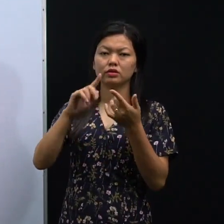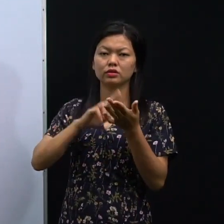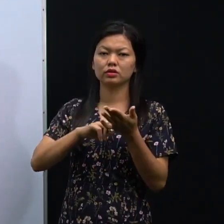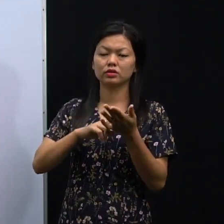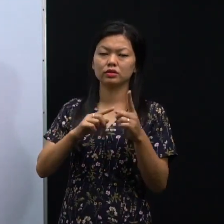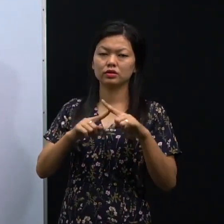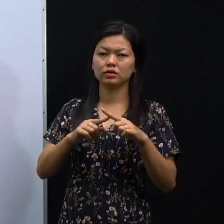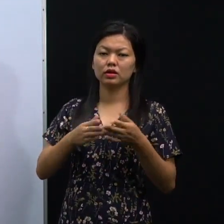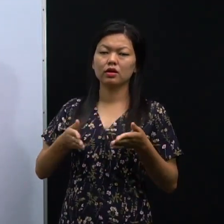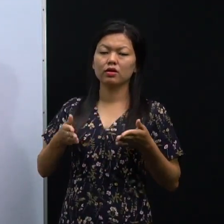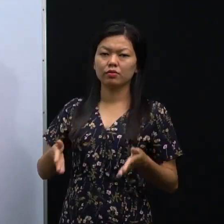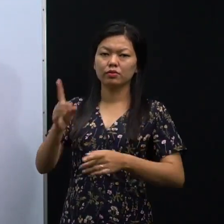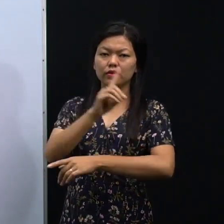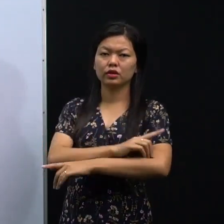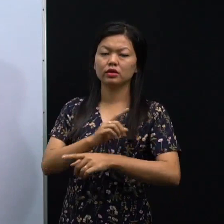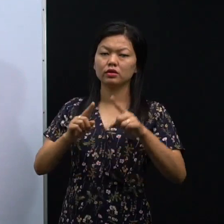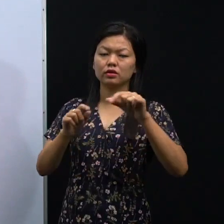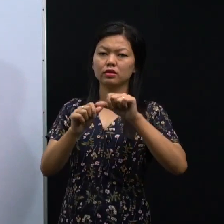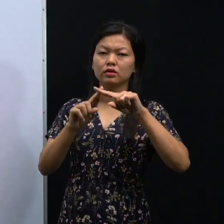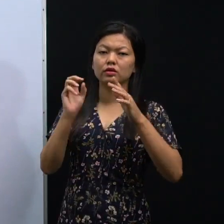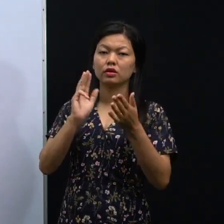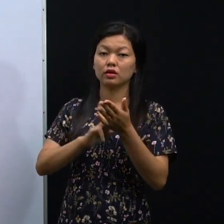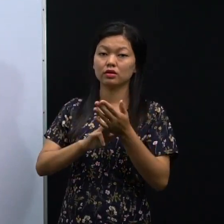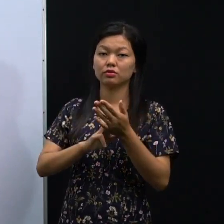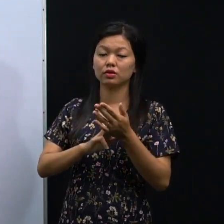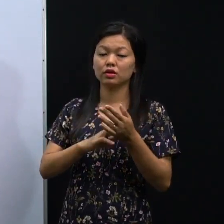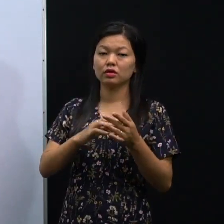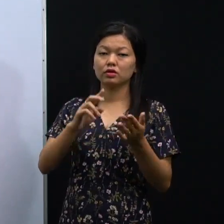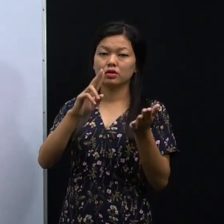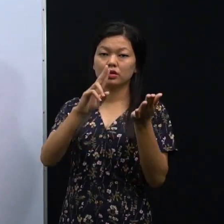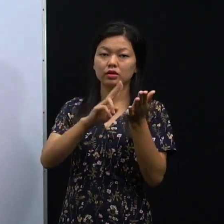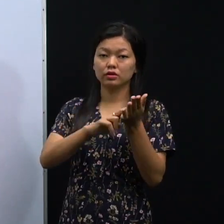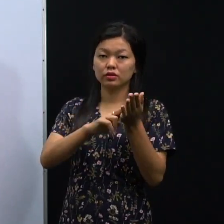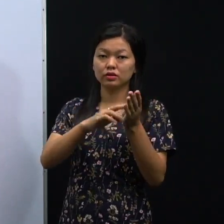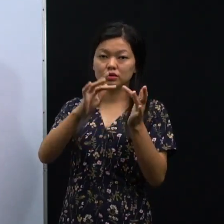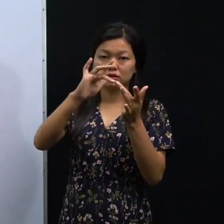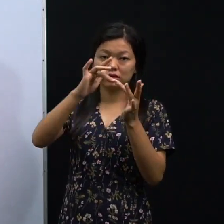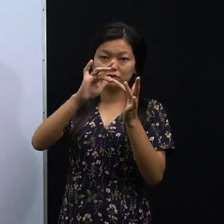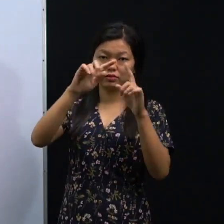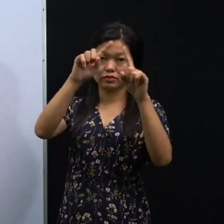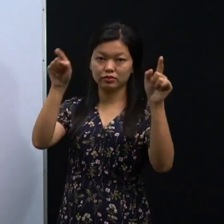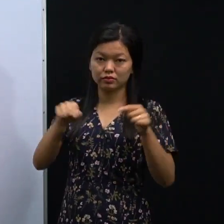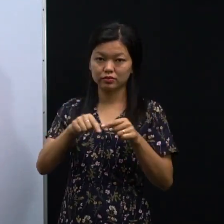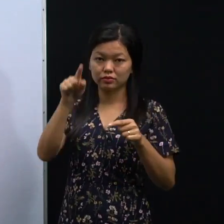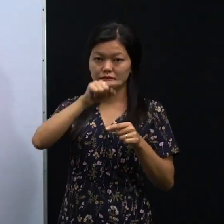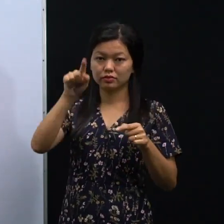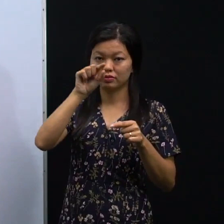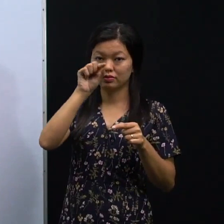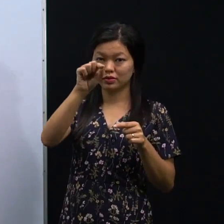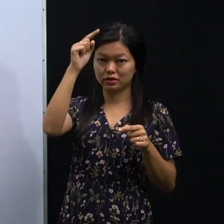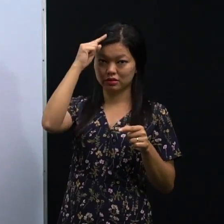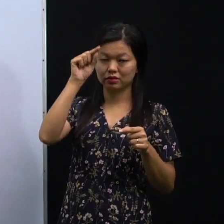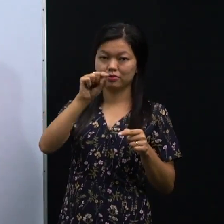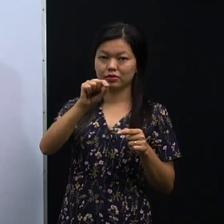There we have nucleus at the center, right? But Thomson did not mention anything about the nucleus. And now